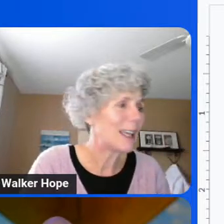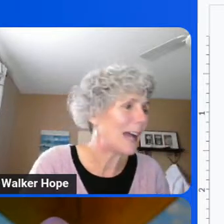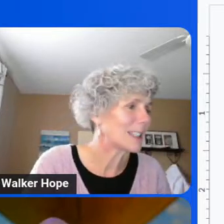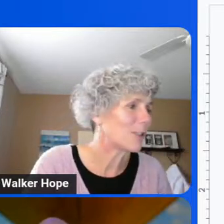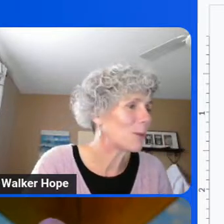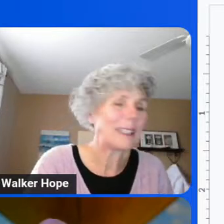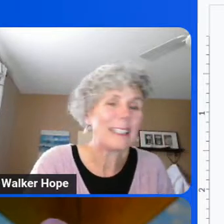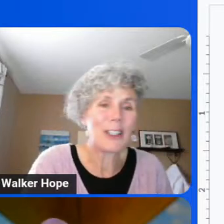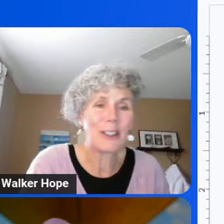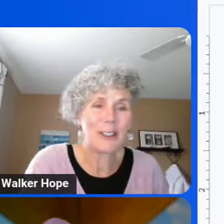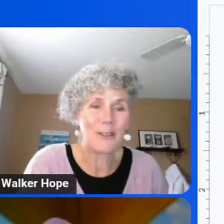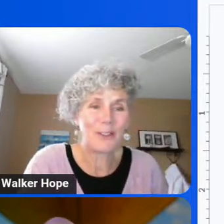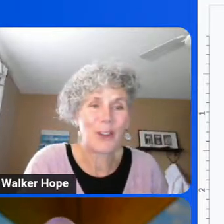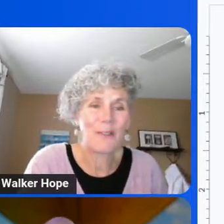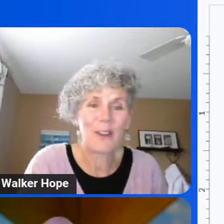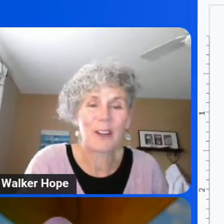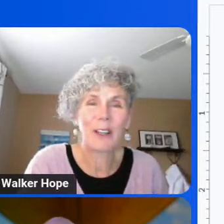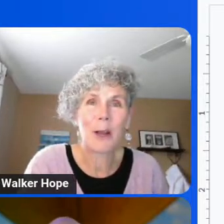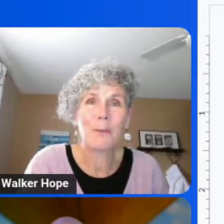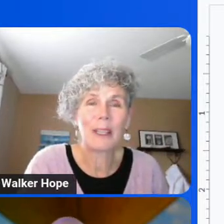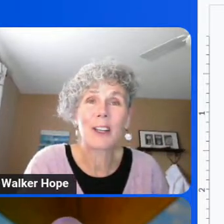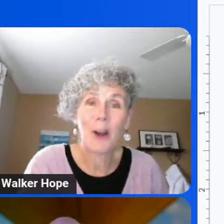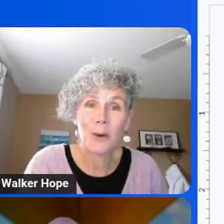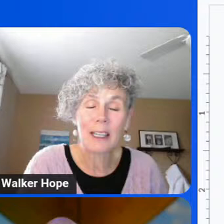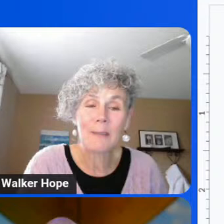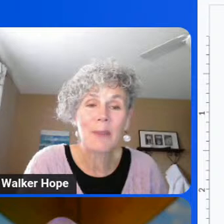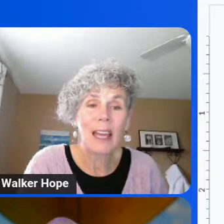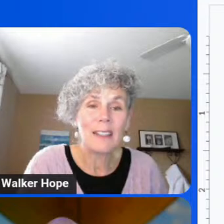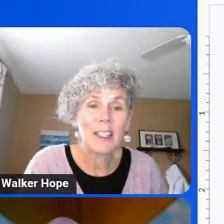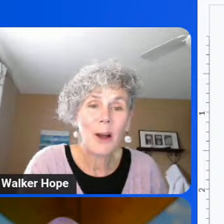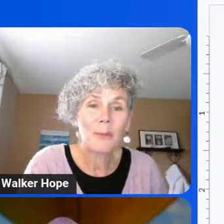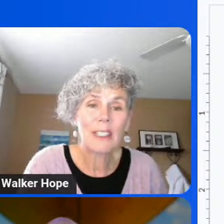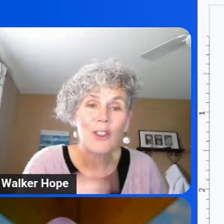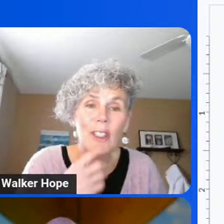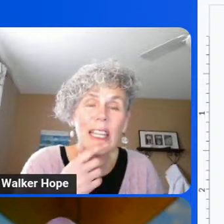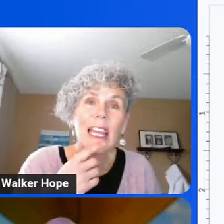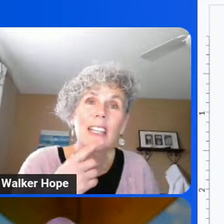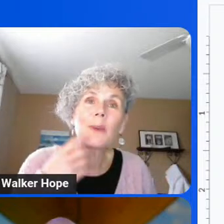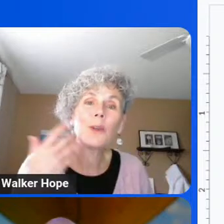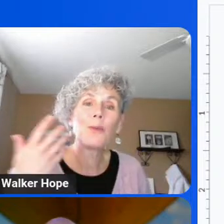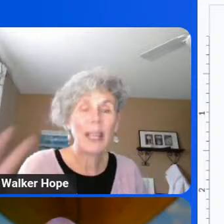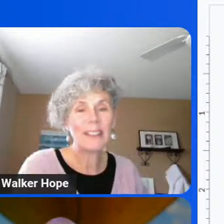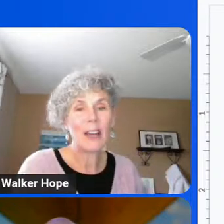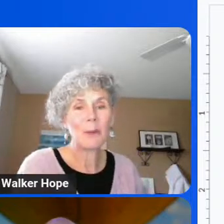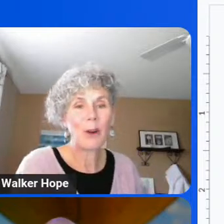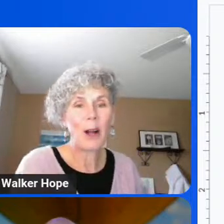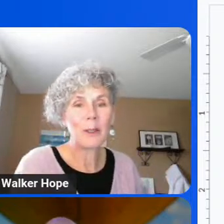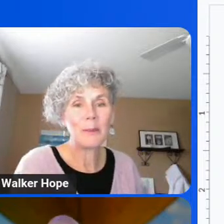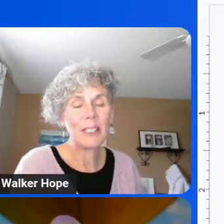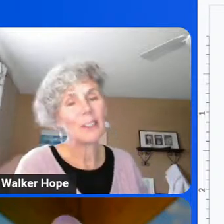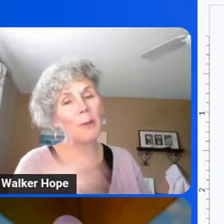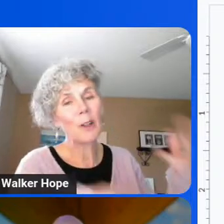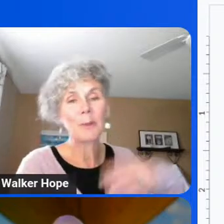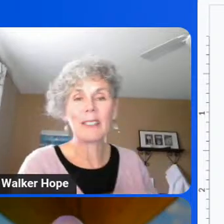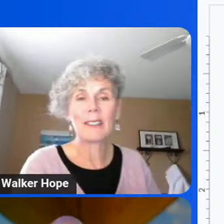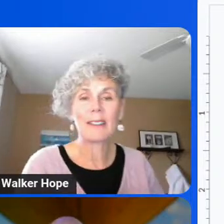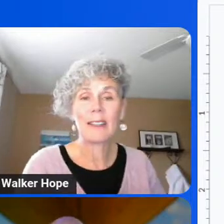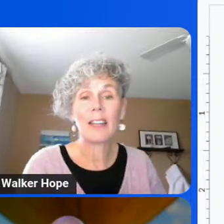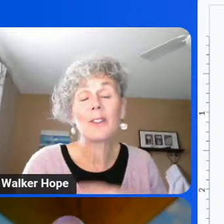ask everybody to try and figure it out, but in coding, decomposition is when you break down a problem into smaller pieces and to